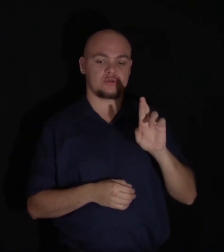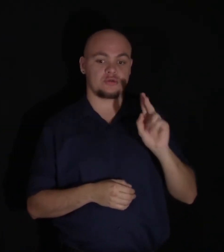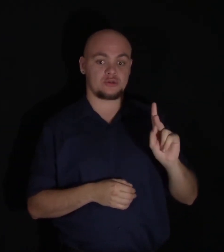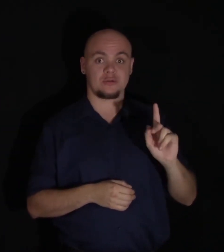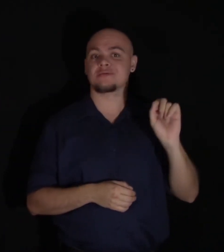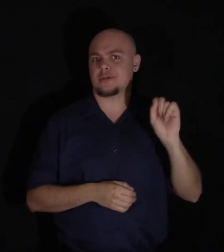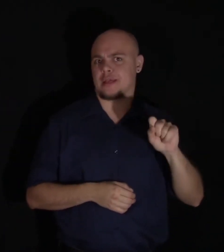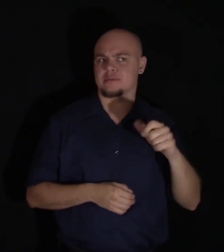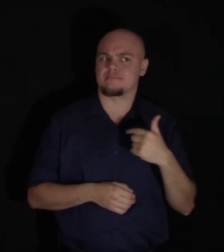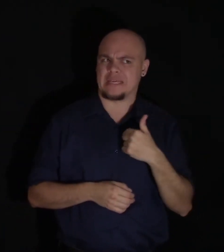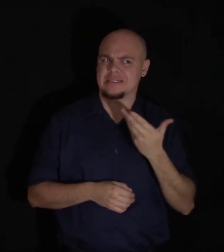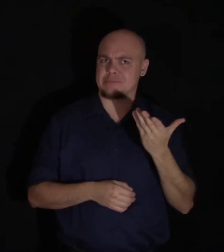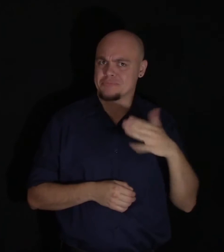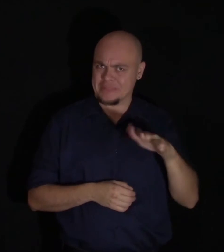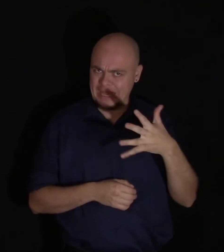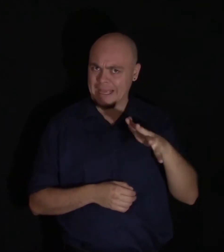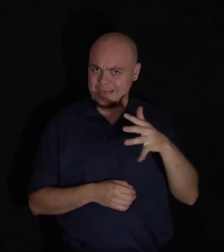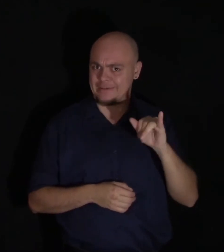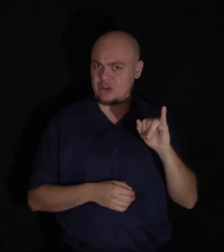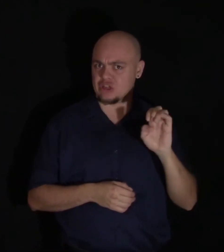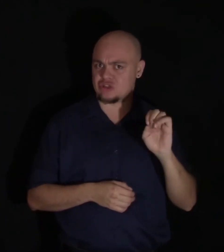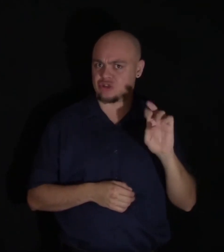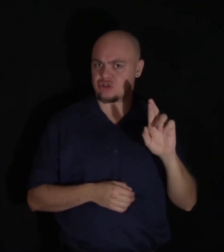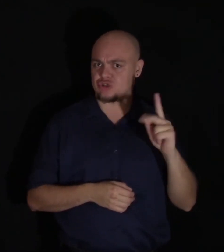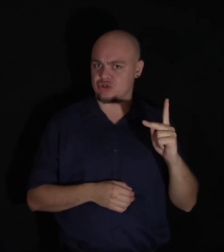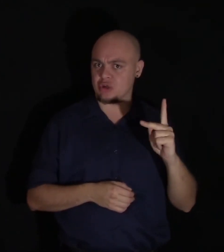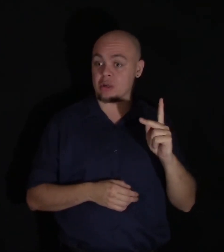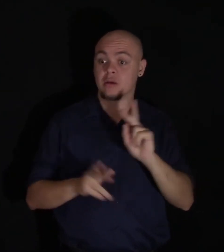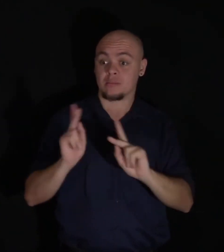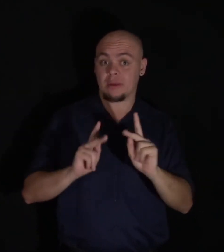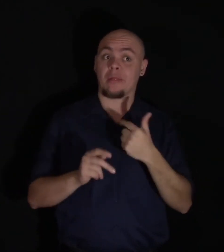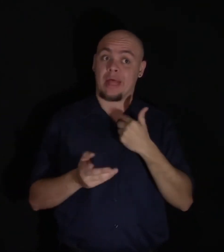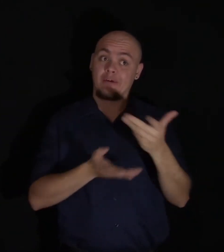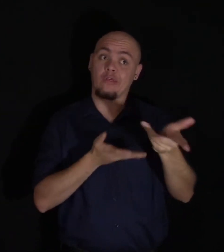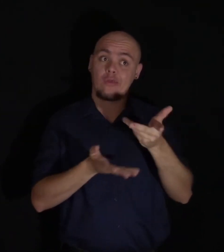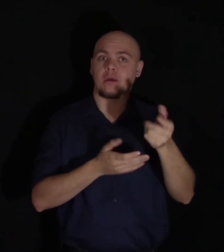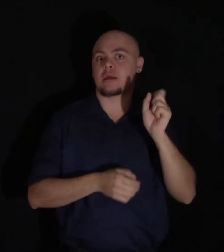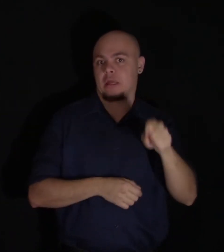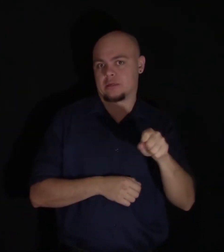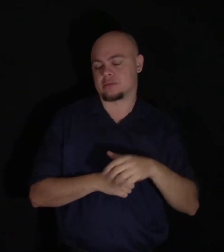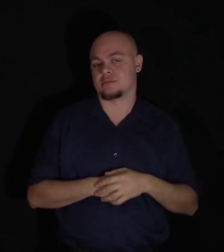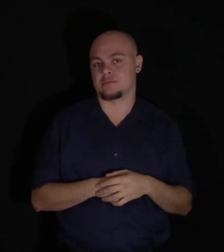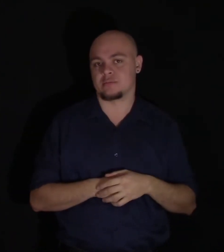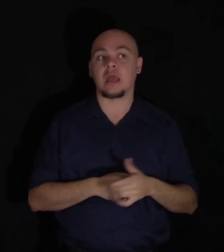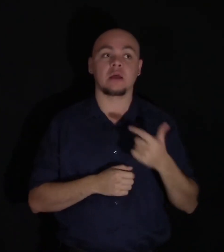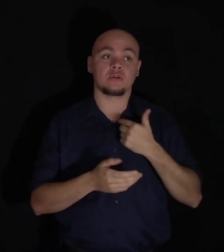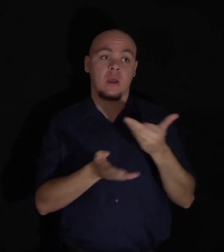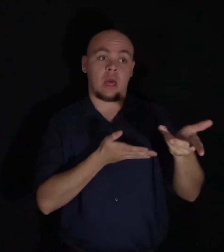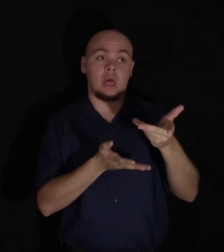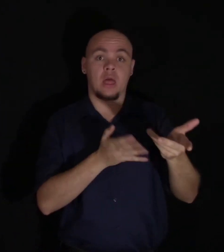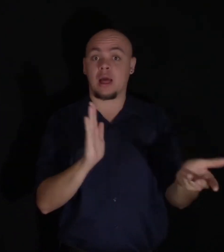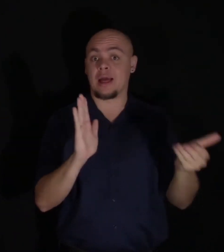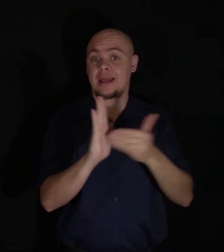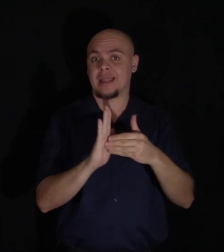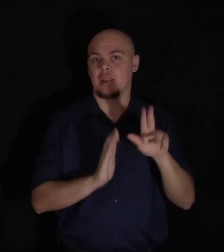Yes, a little bit of a jerk. Have I worked with those people? Yes. Do I work with them again?